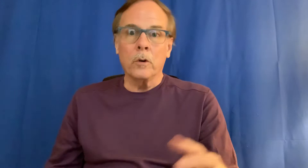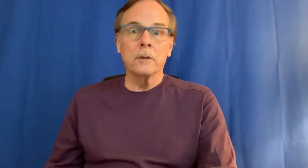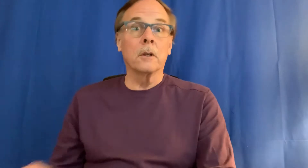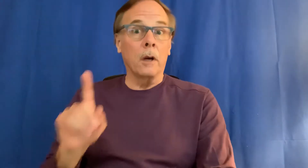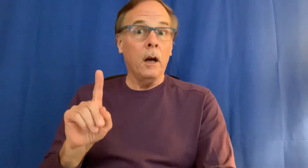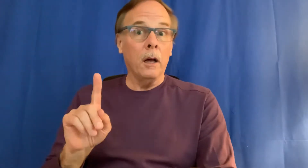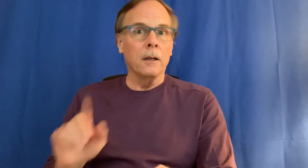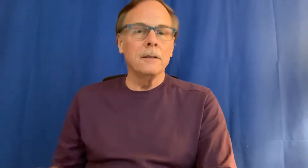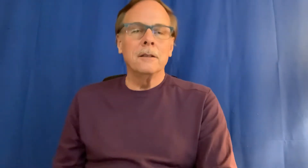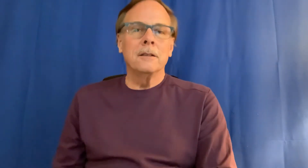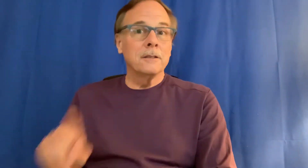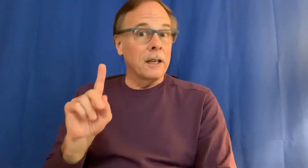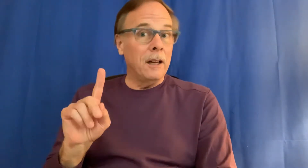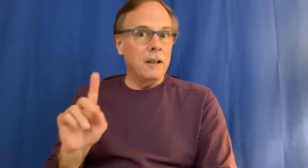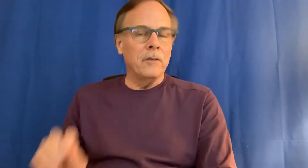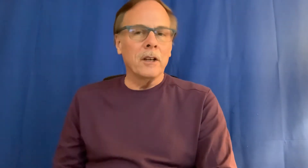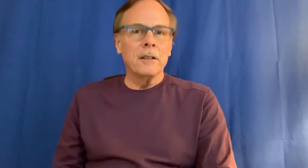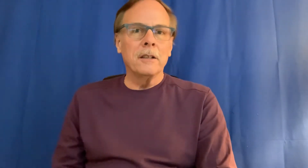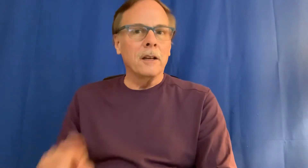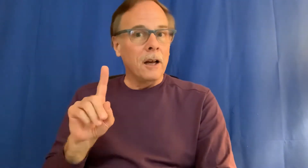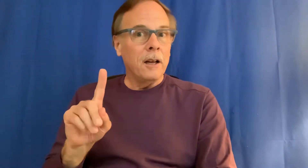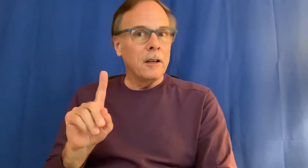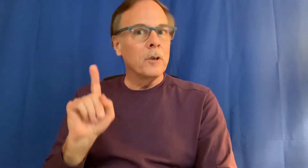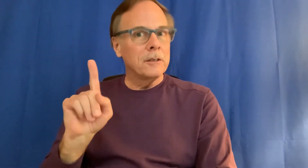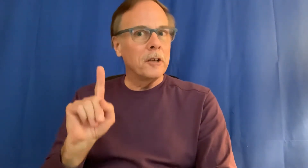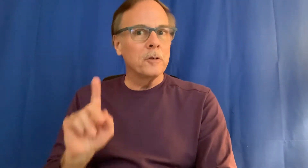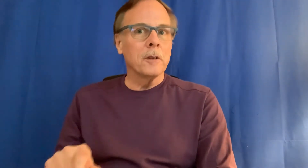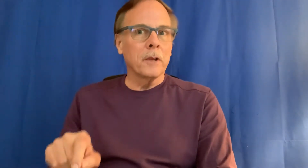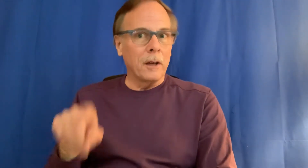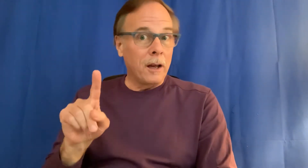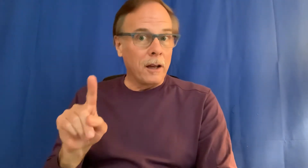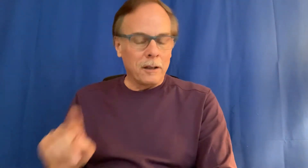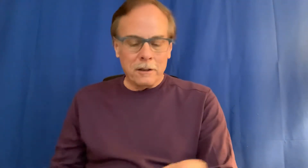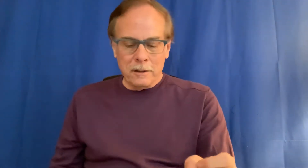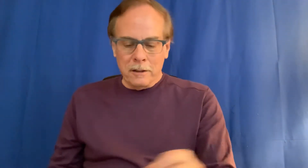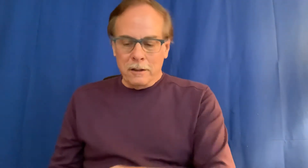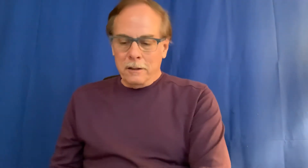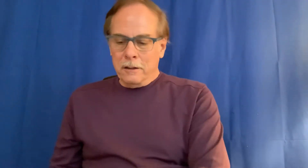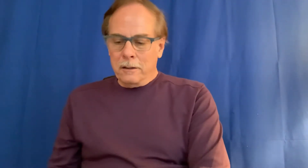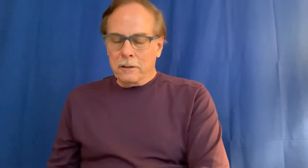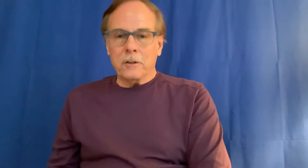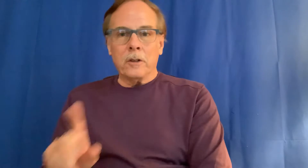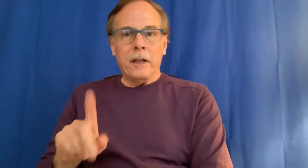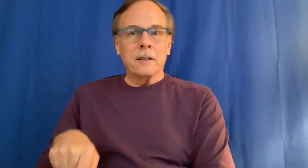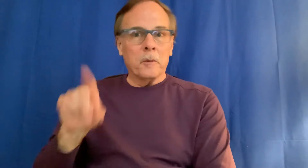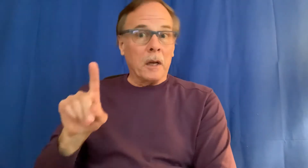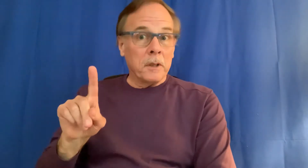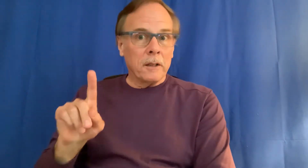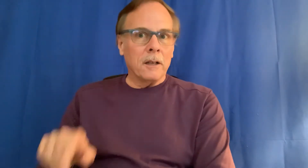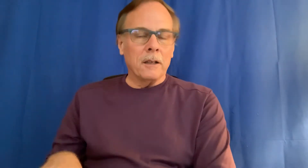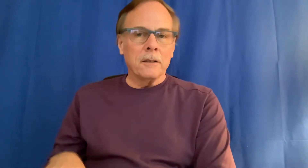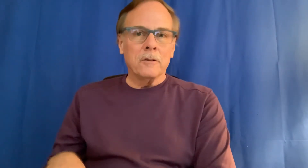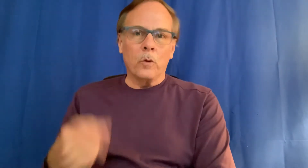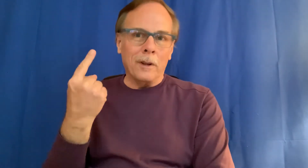it's like, I have an idea. I'm going to tell you something. So the hand coming up like that, or like